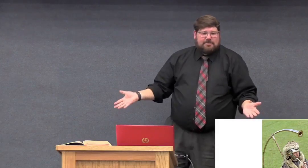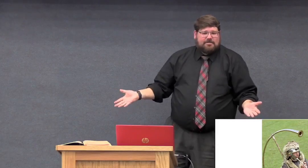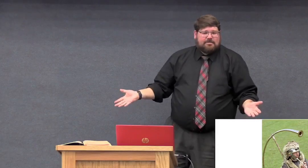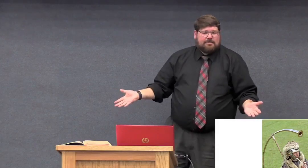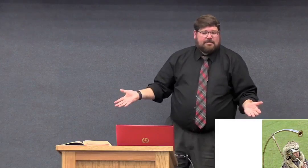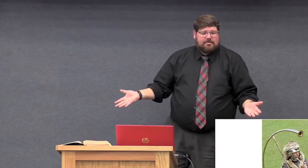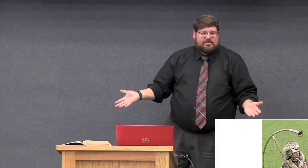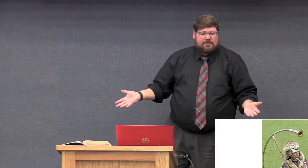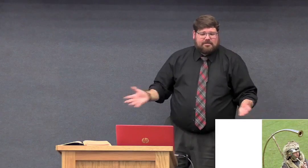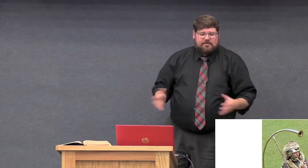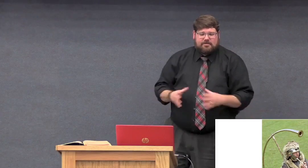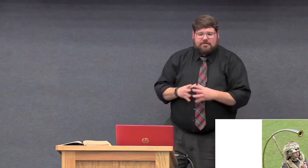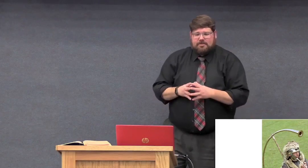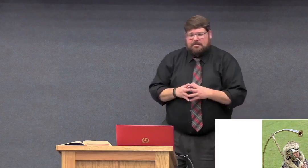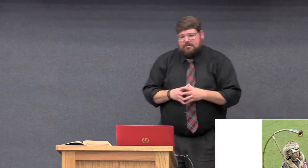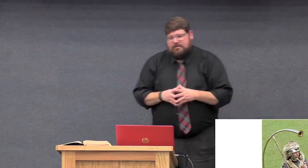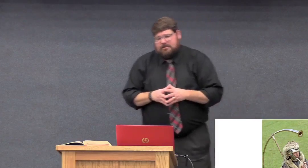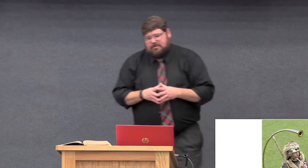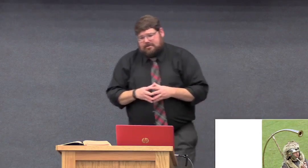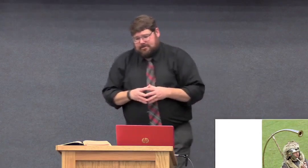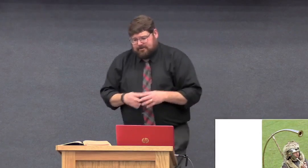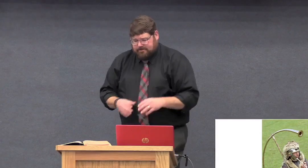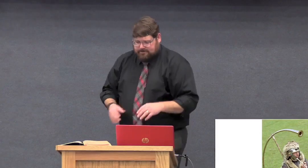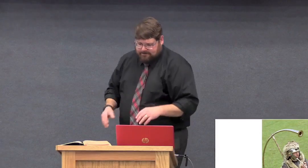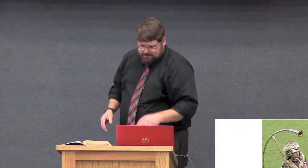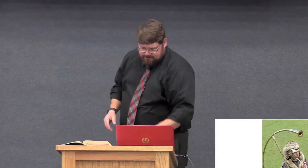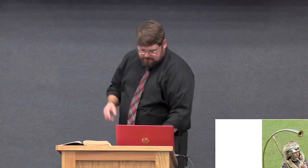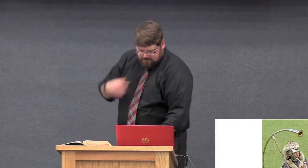their need for Christ and that they need to be saved?